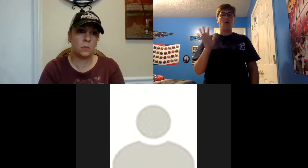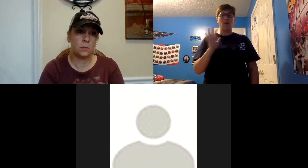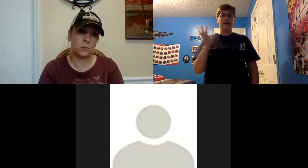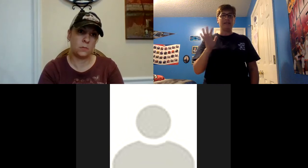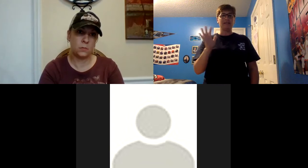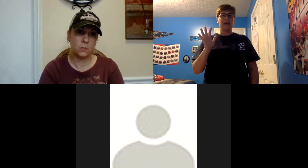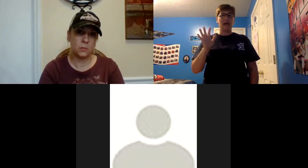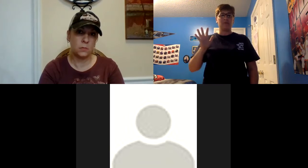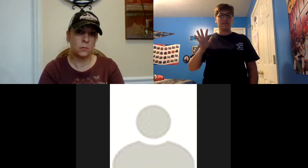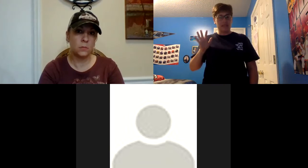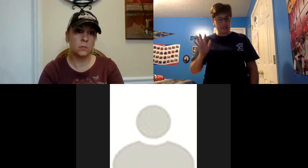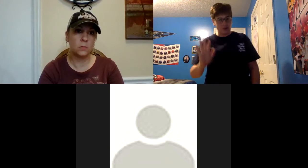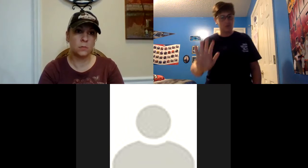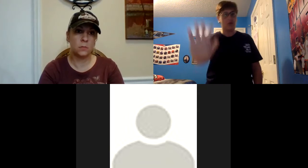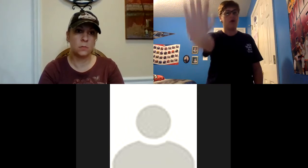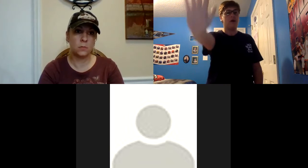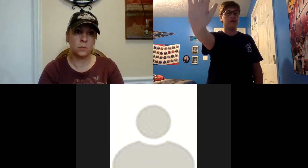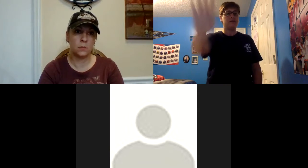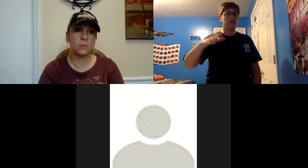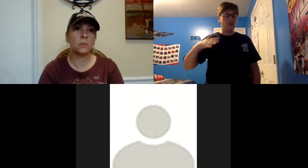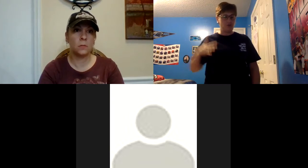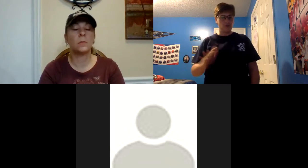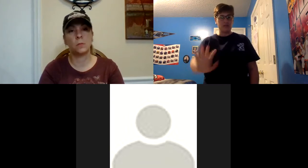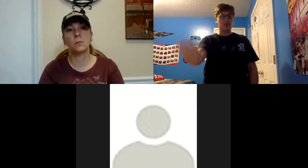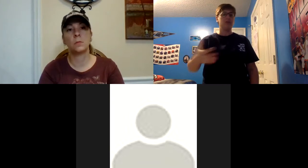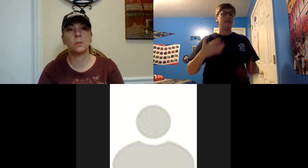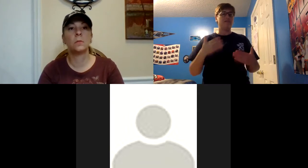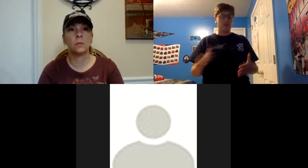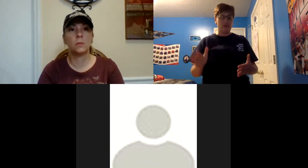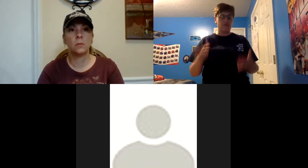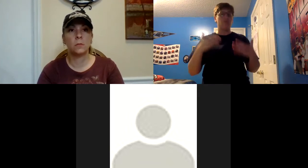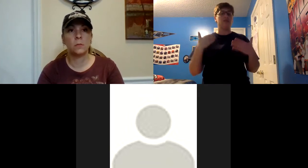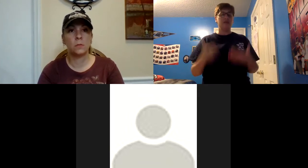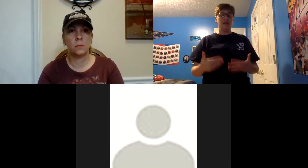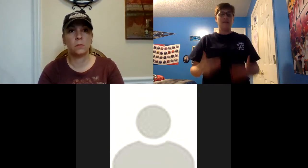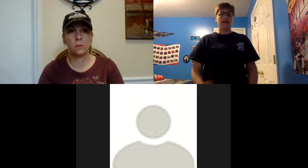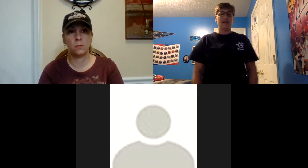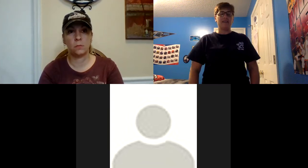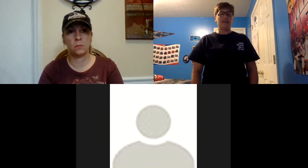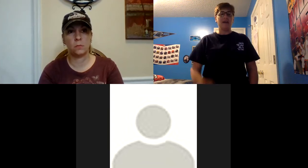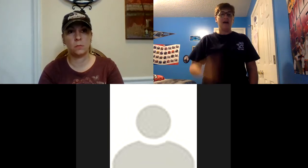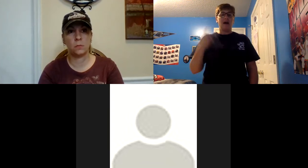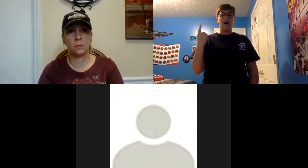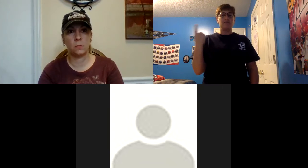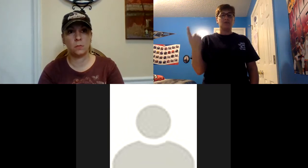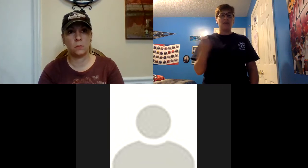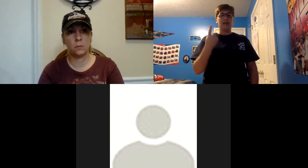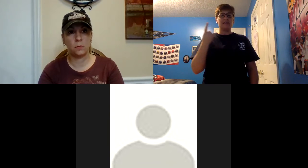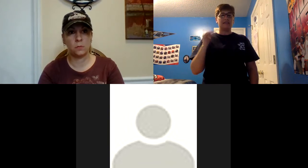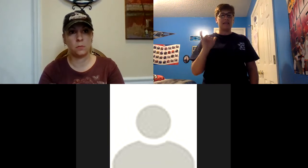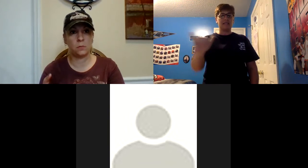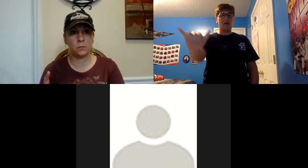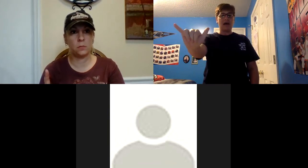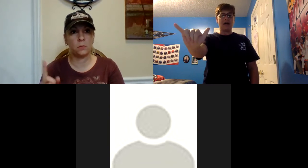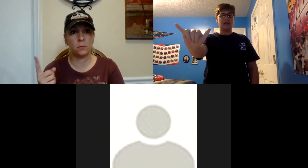saying always happens and it goes on, you know, through eternity, forever, and that kind of thing. So